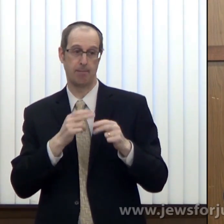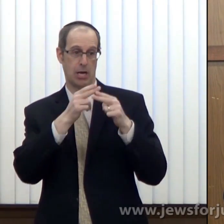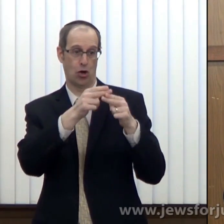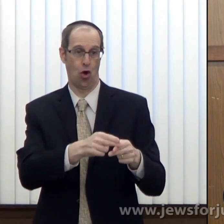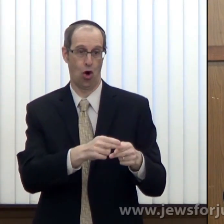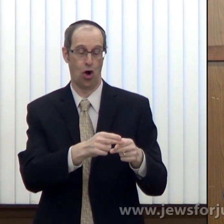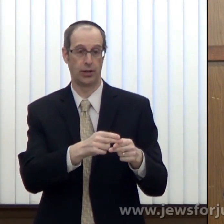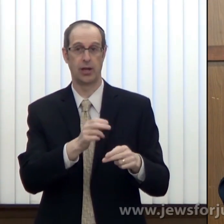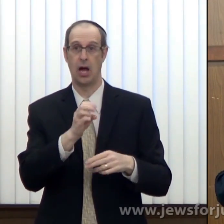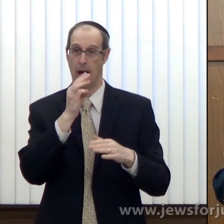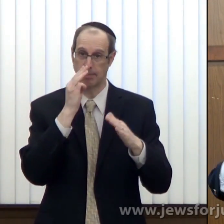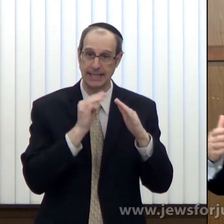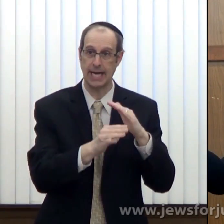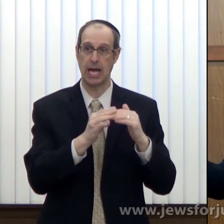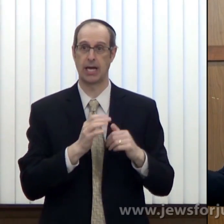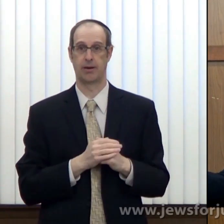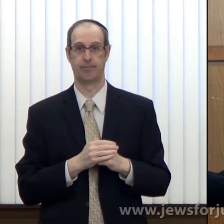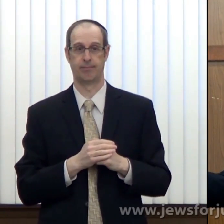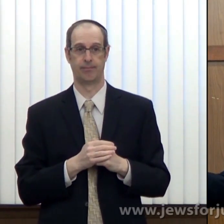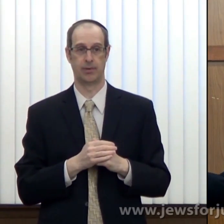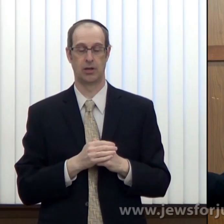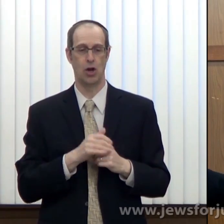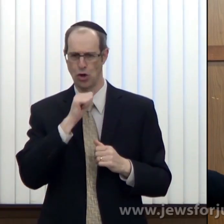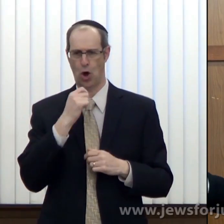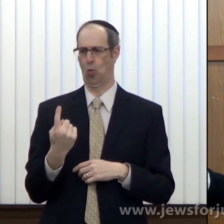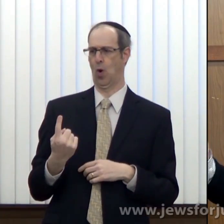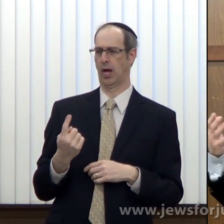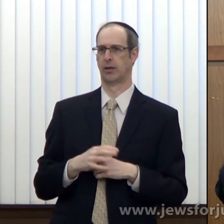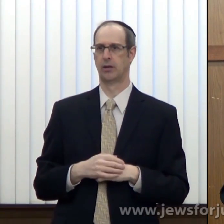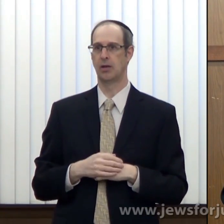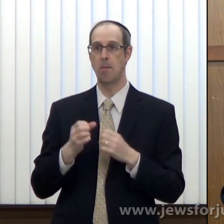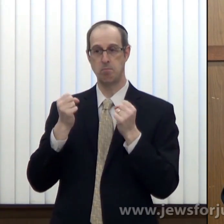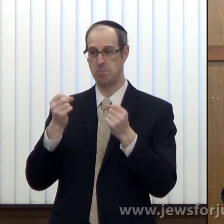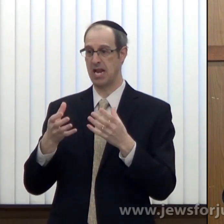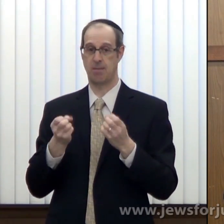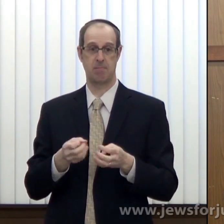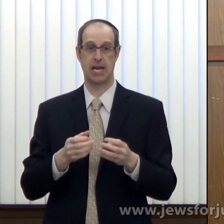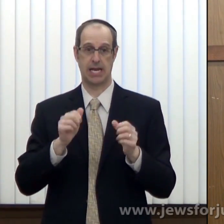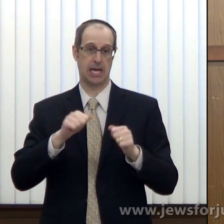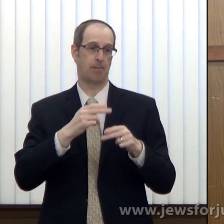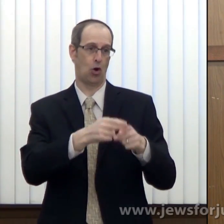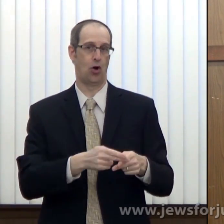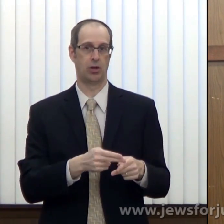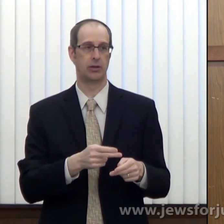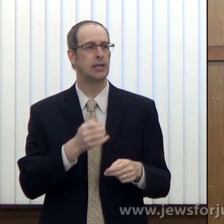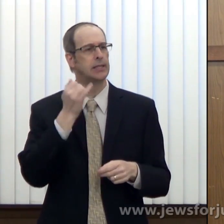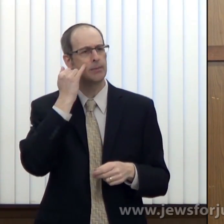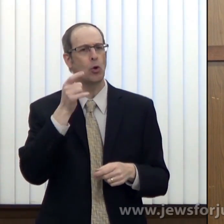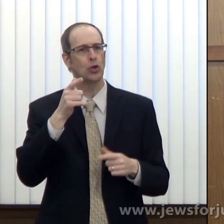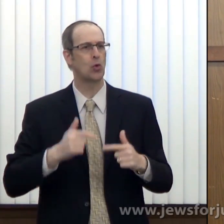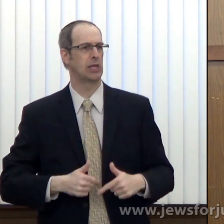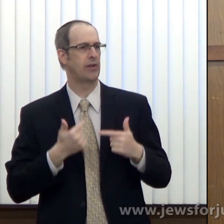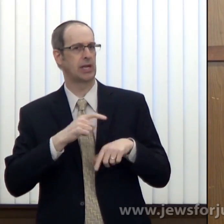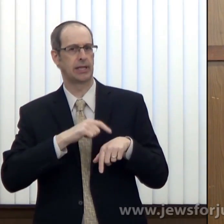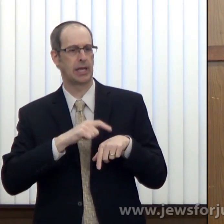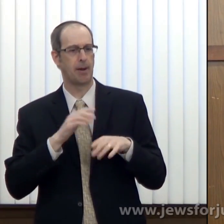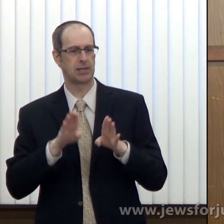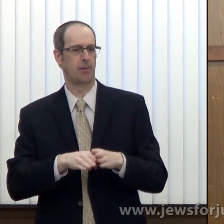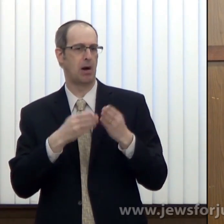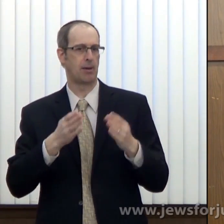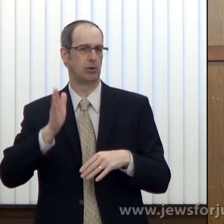messiah. It's not just one messiah. There are many people. If you were living at the times of the